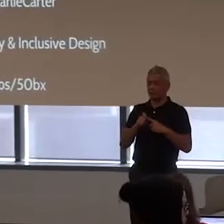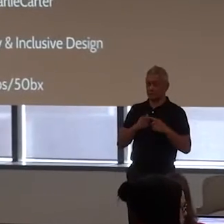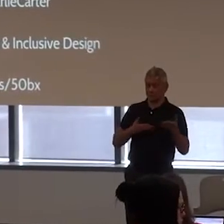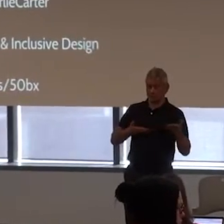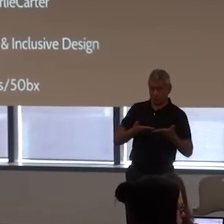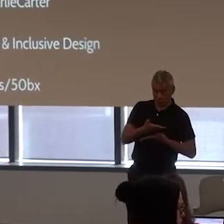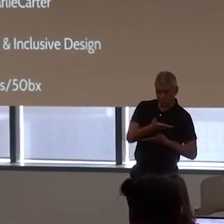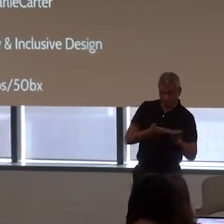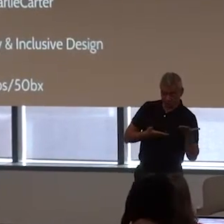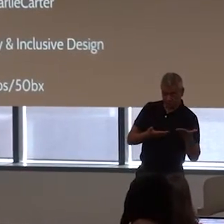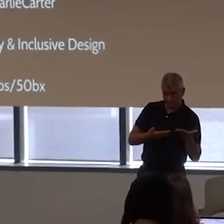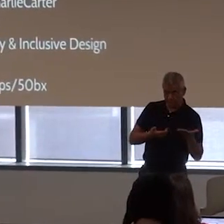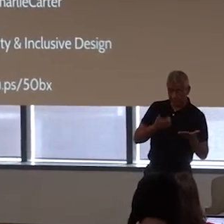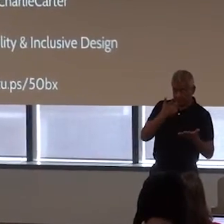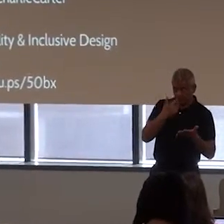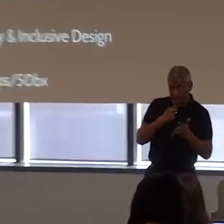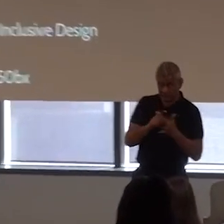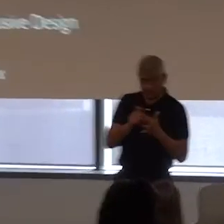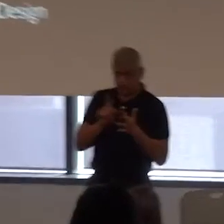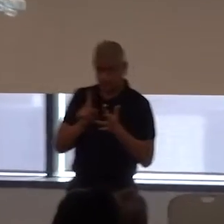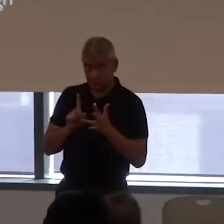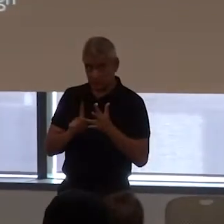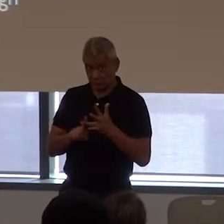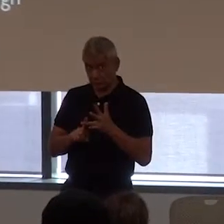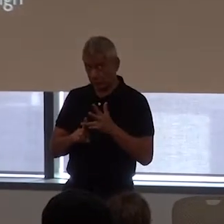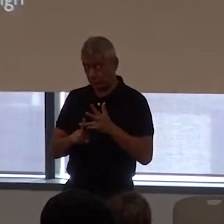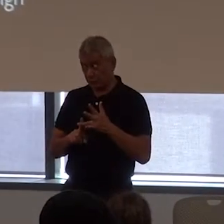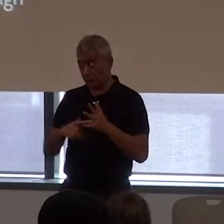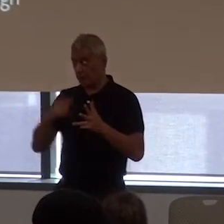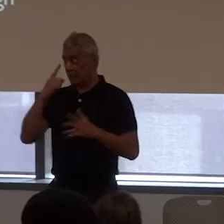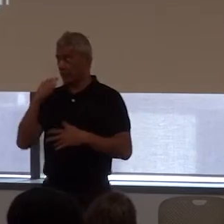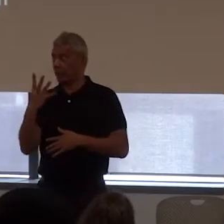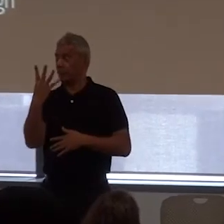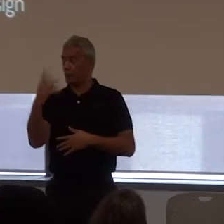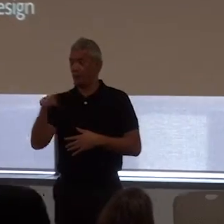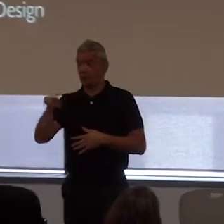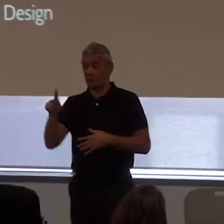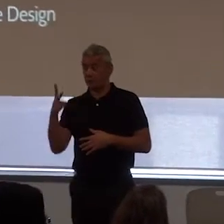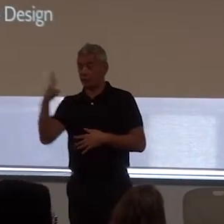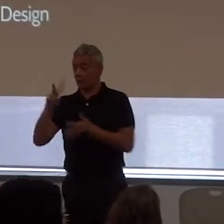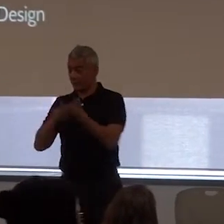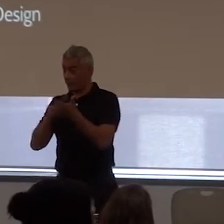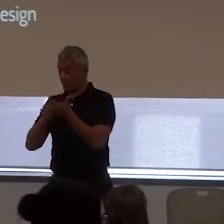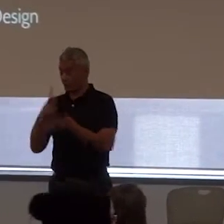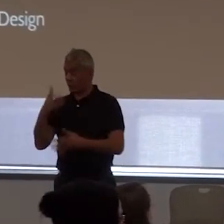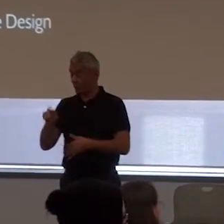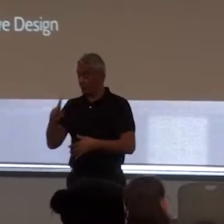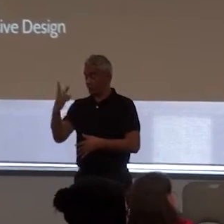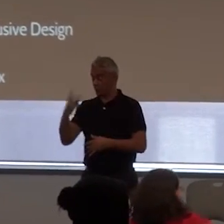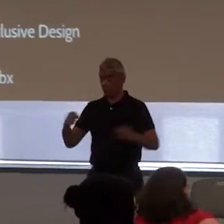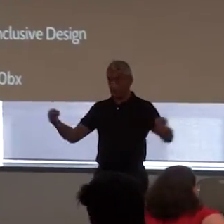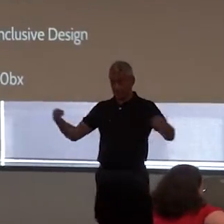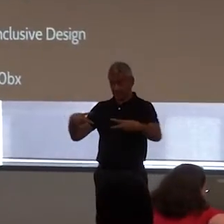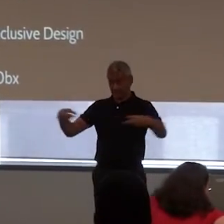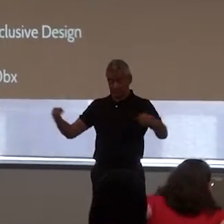Definitely. And so the comment was WordPress 4.2 has captioned your page. Was it the front page? Did you say? The